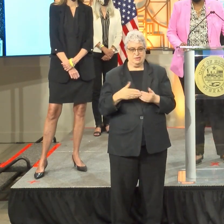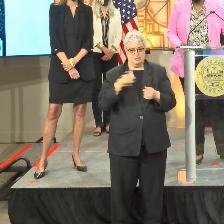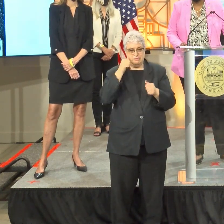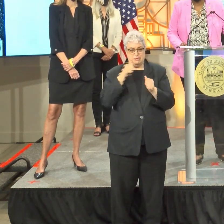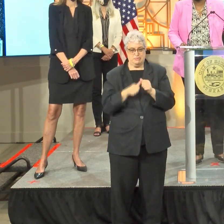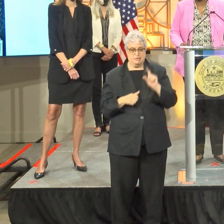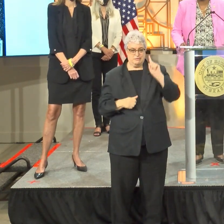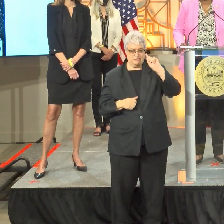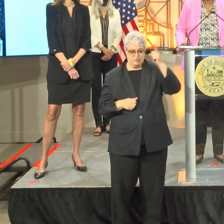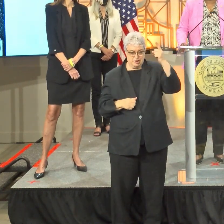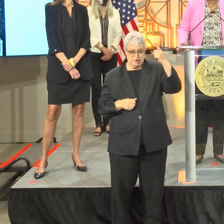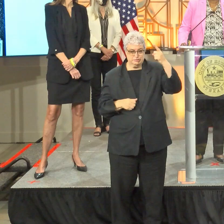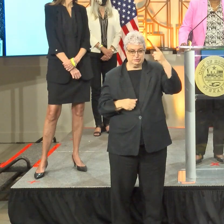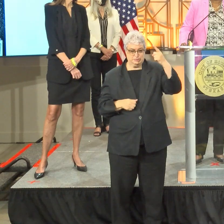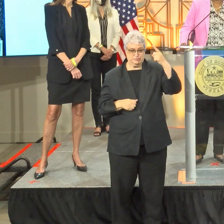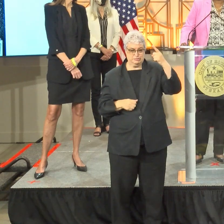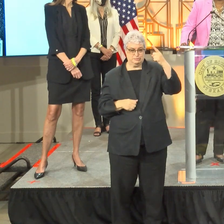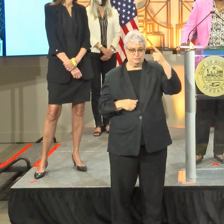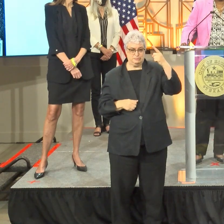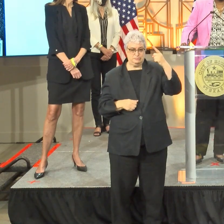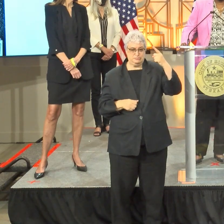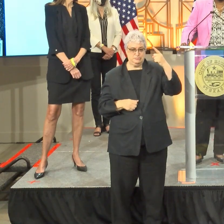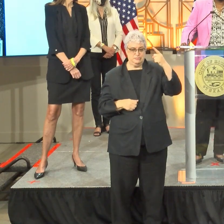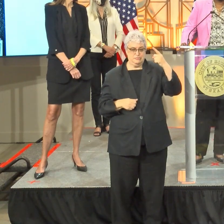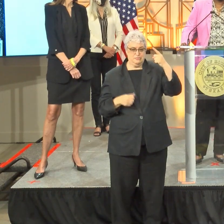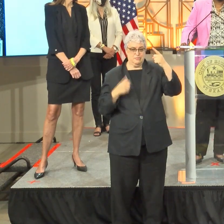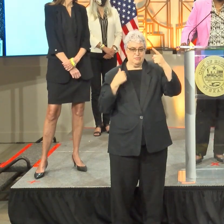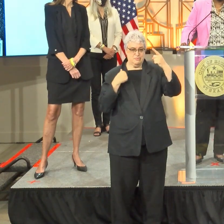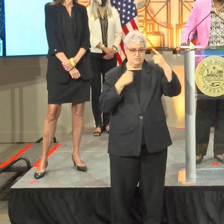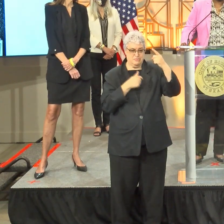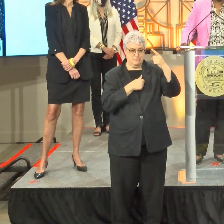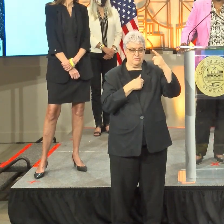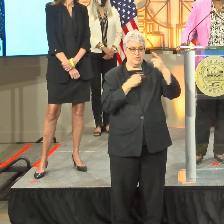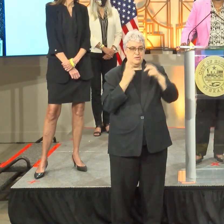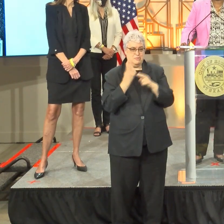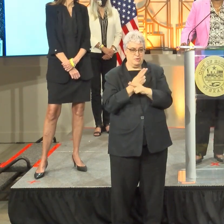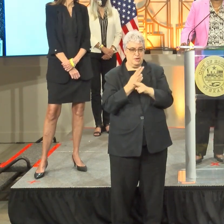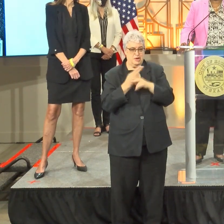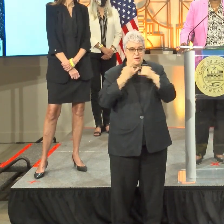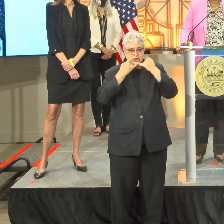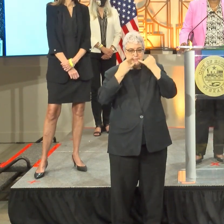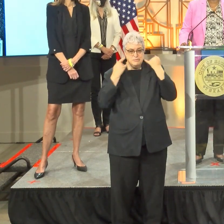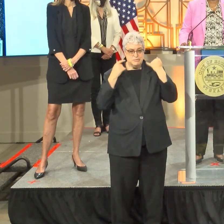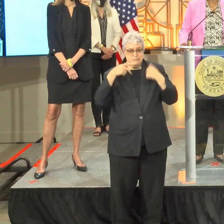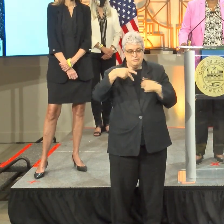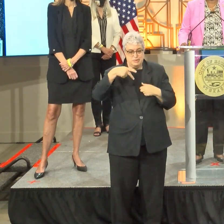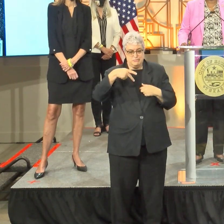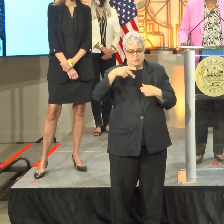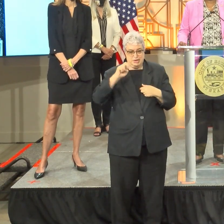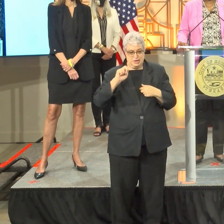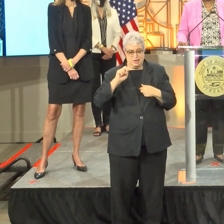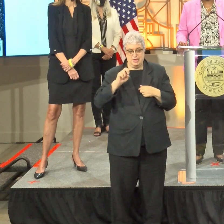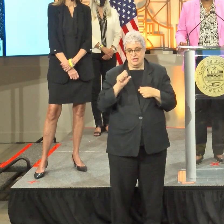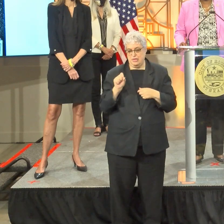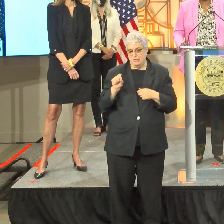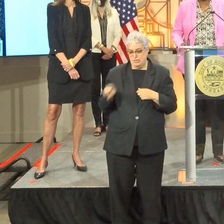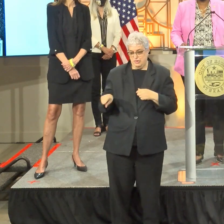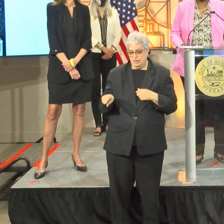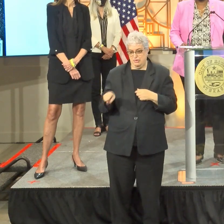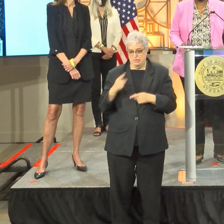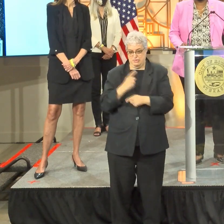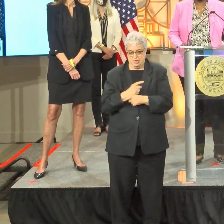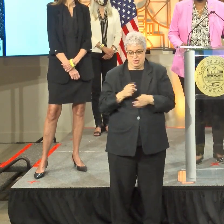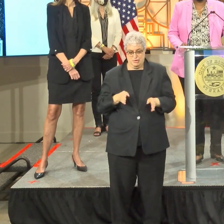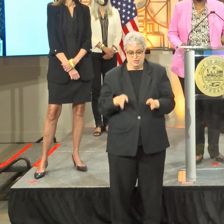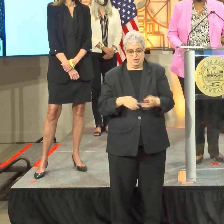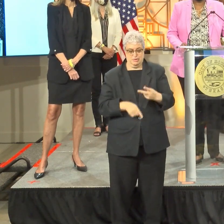Number one is to make sure that we are wearing our PPE and disposing of it properly.